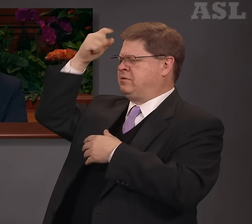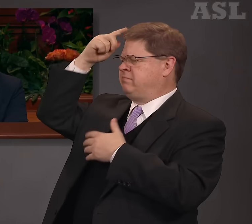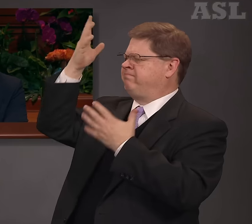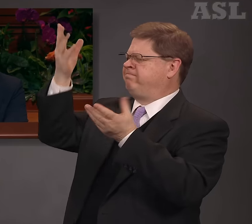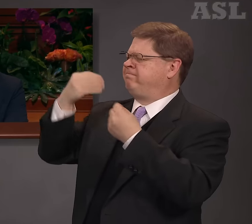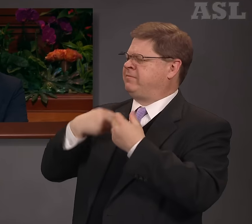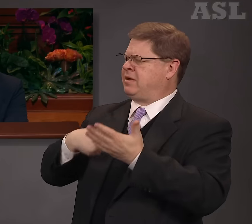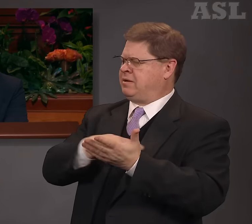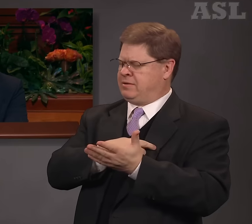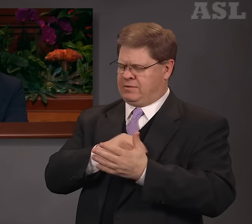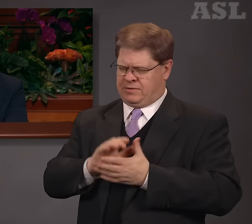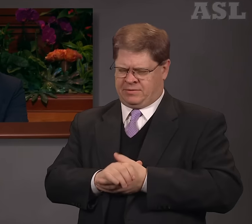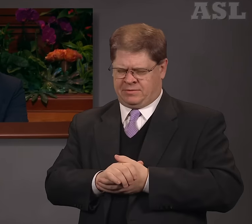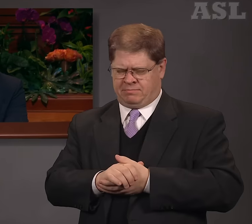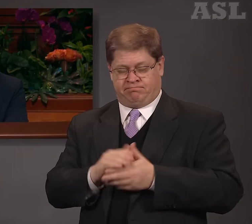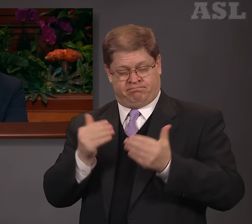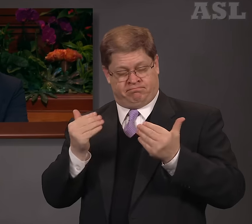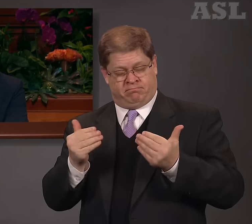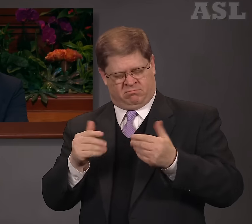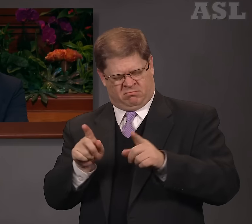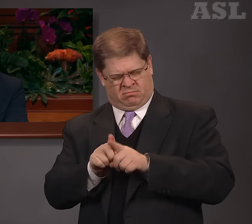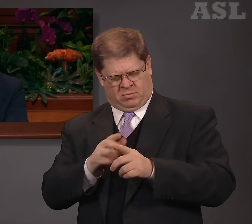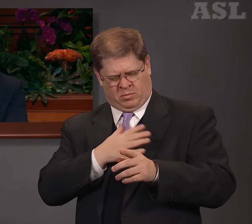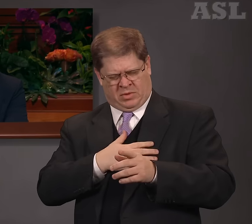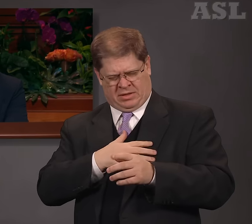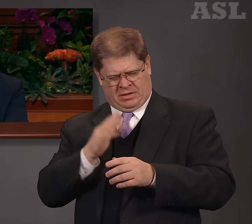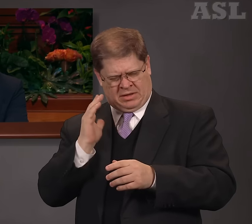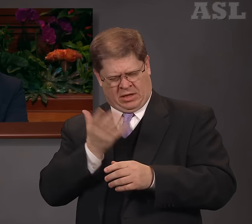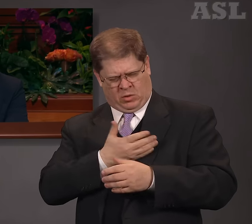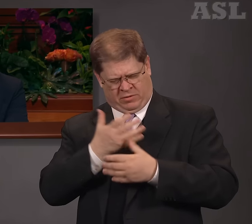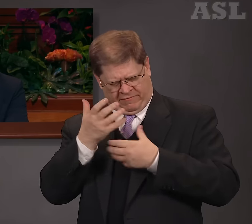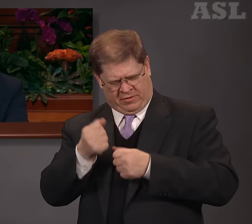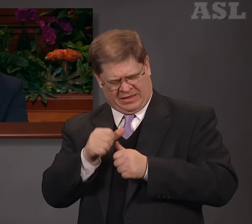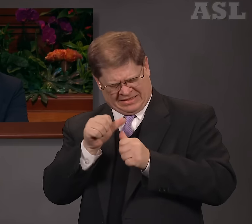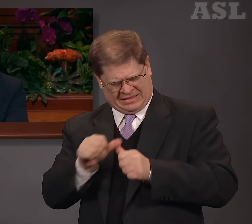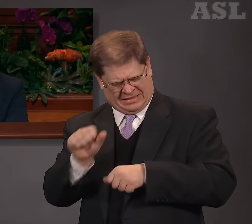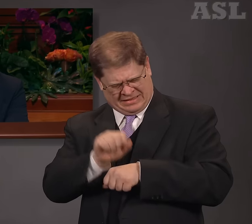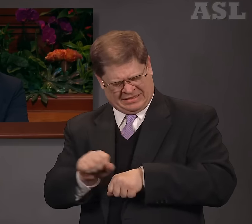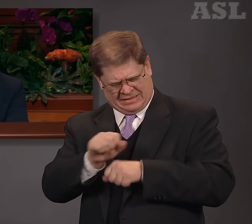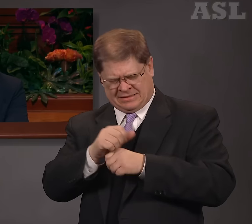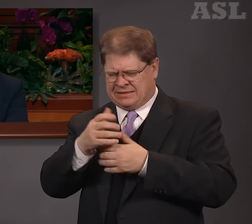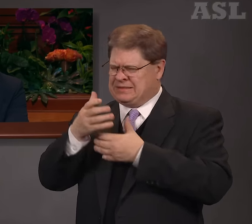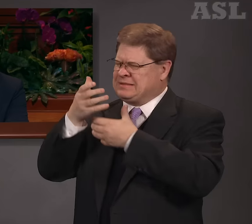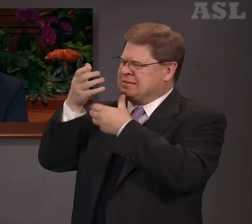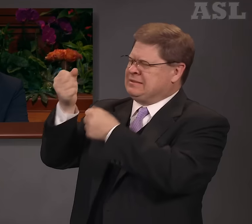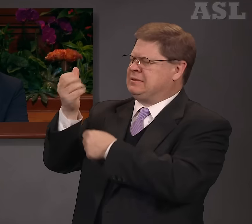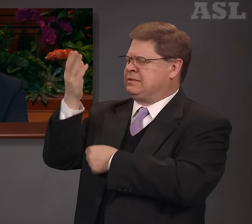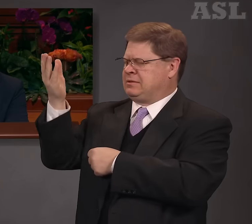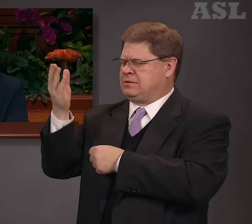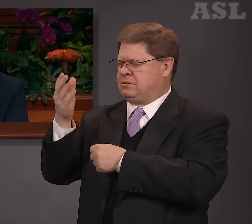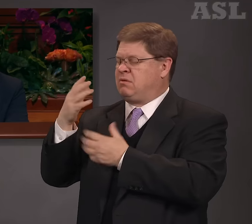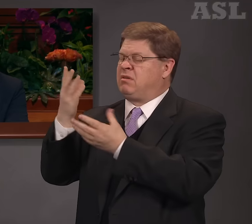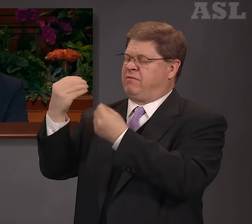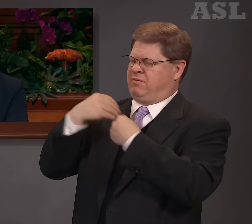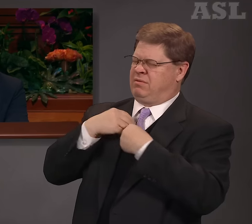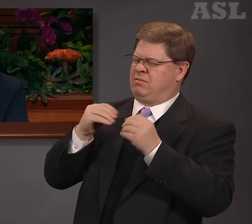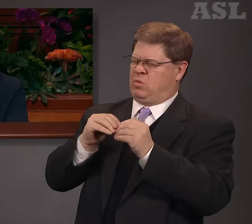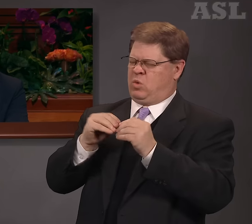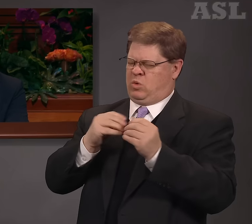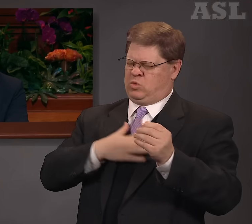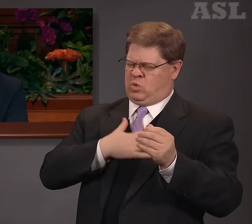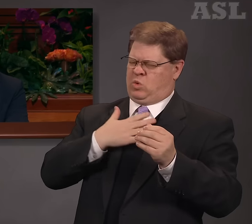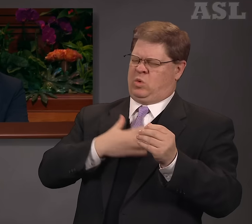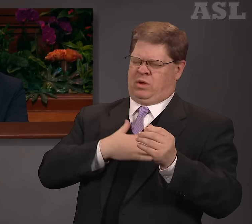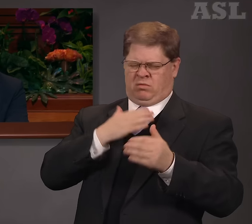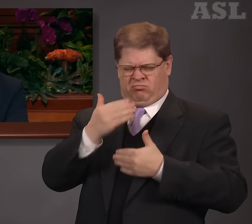We pray also, Father, that thou will increase our faith in thee, that we may find more joy in our lives as